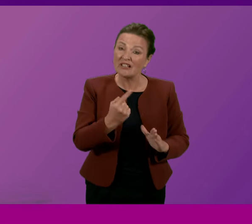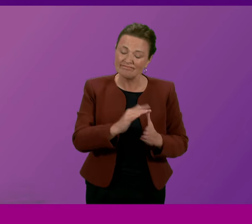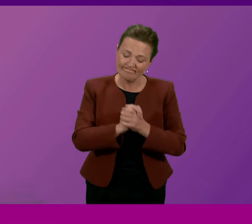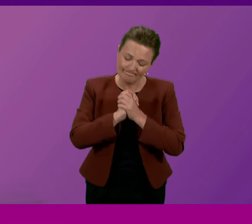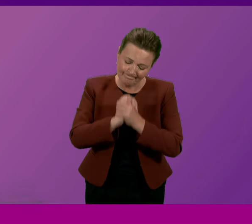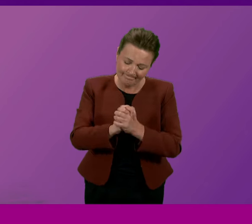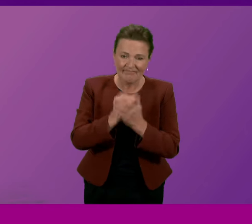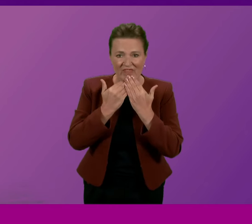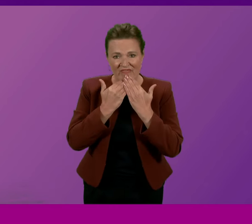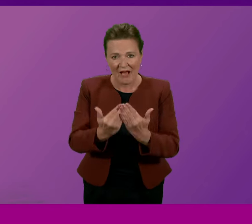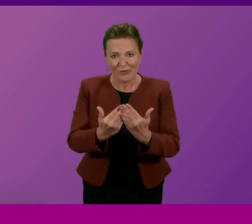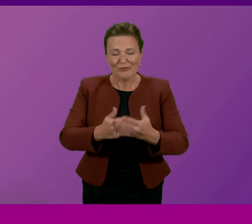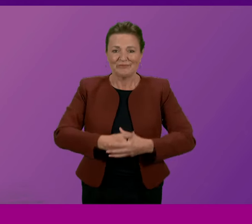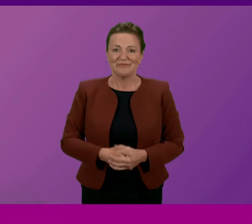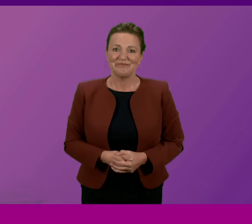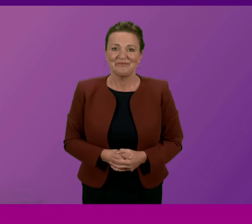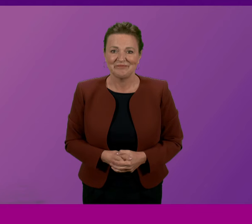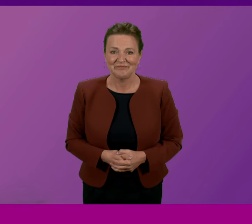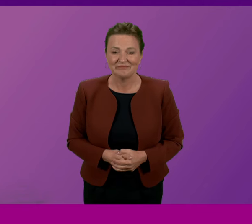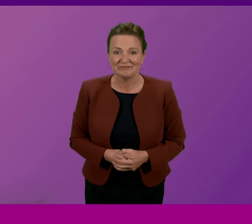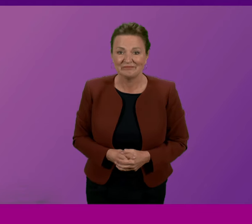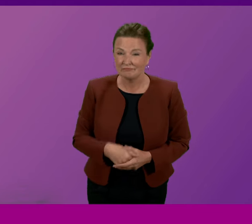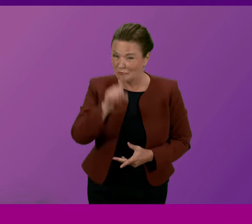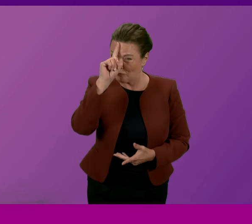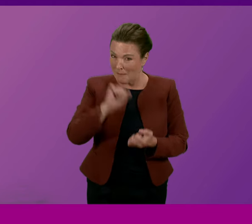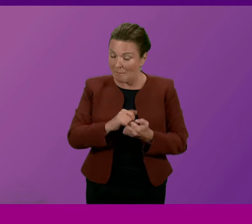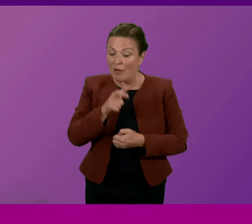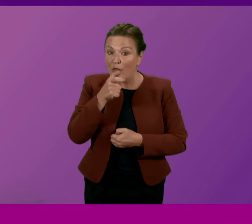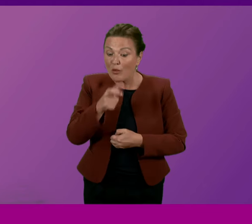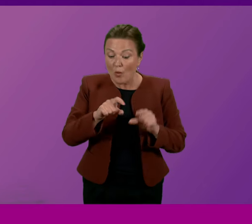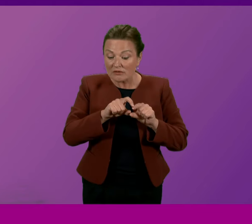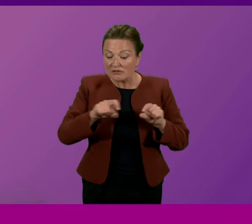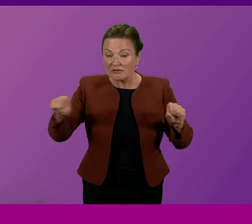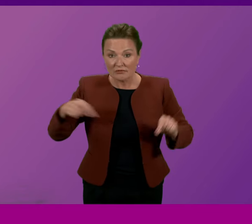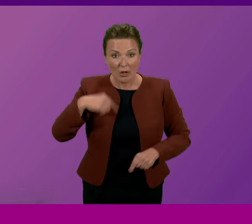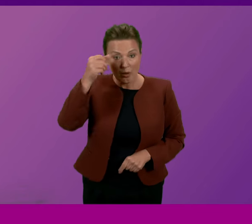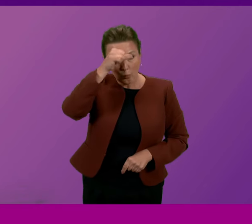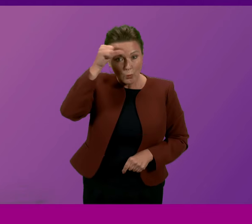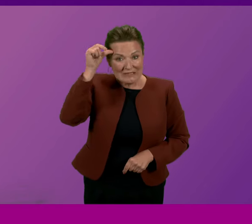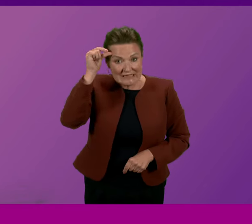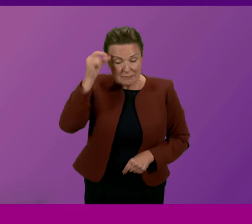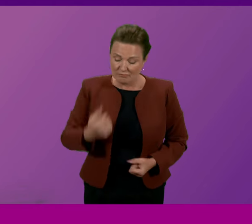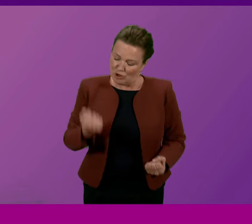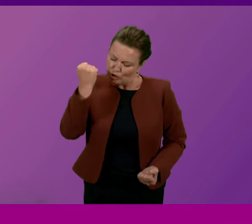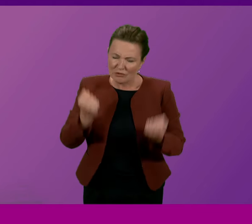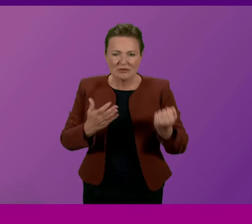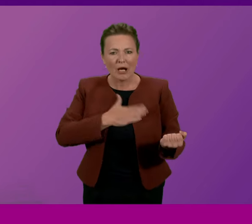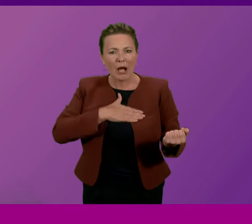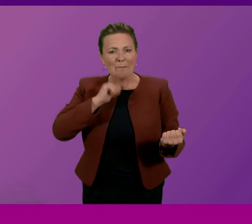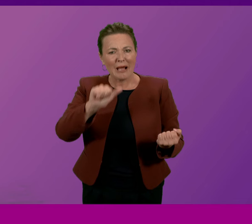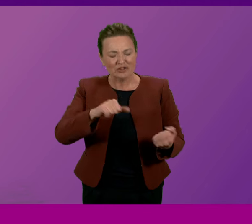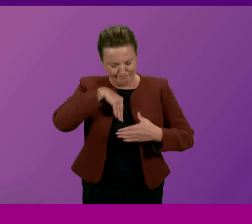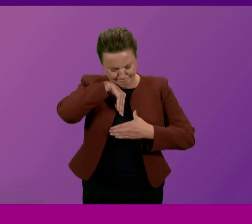them, thank you. And the words on that mace, wisdom, justice, compassion,